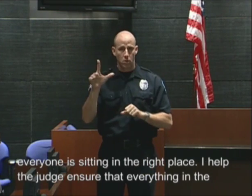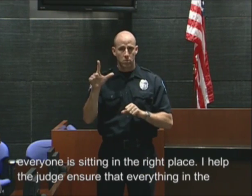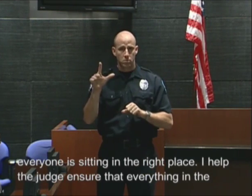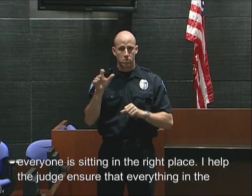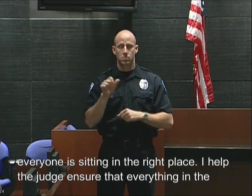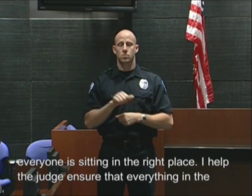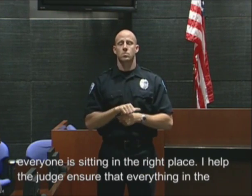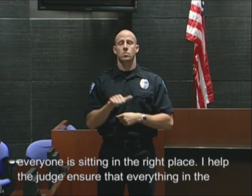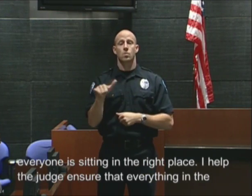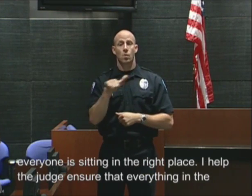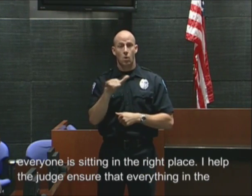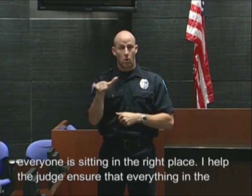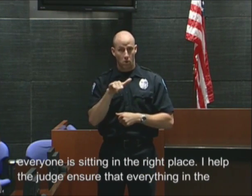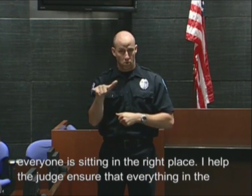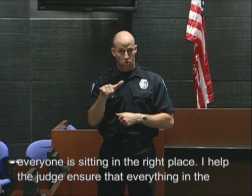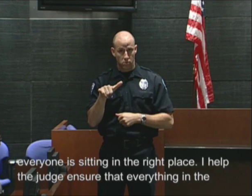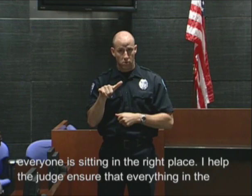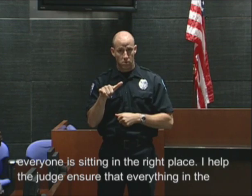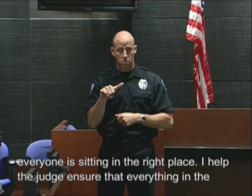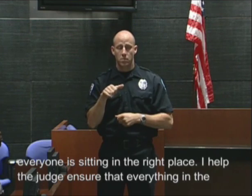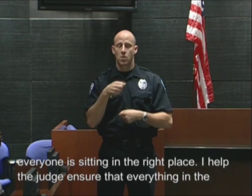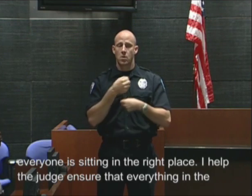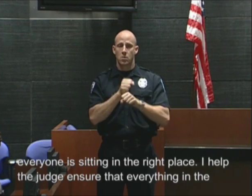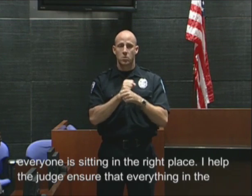I also make sure everyone is sitting in the right place.